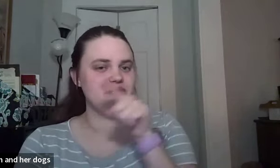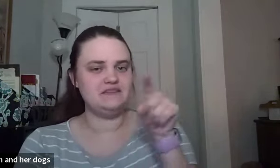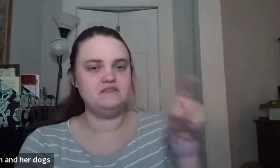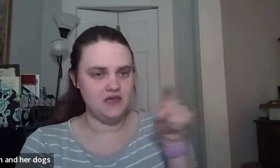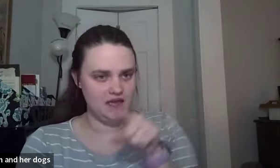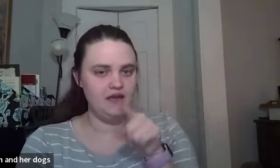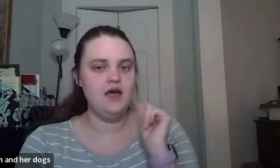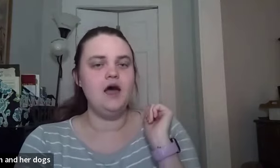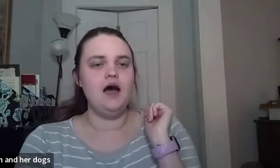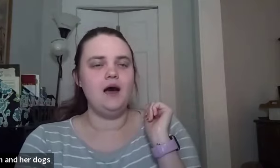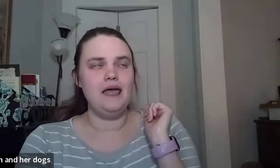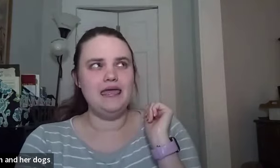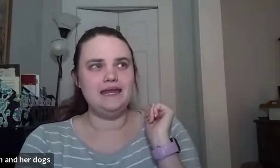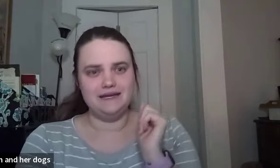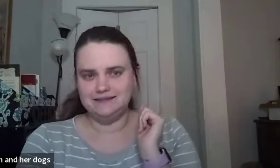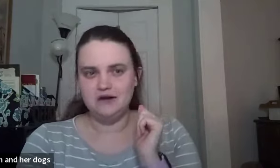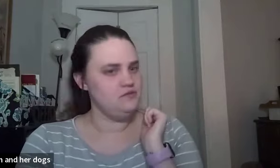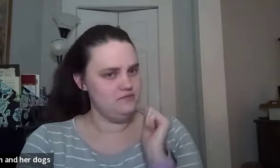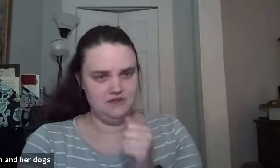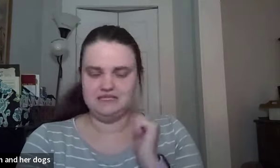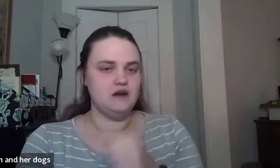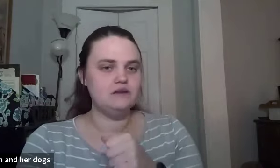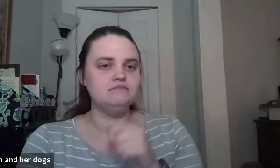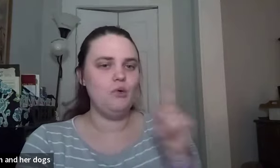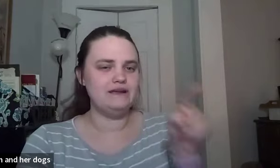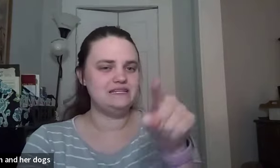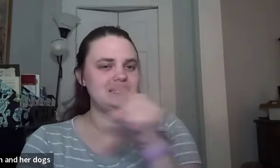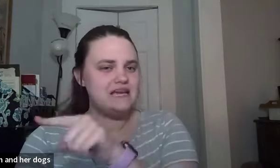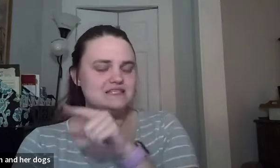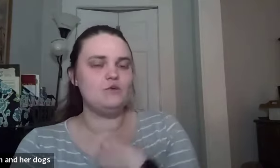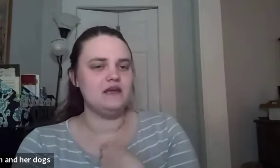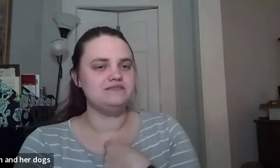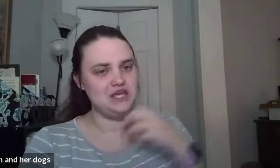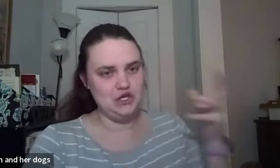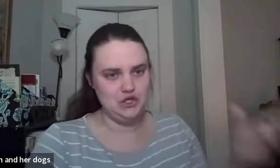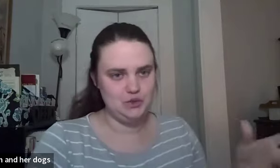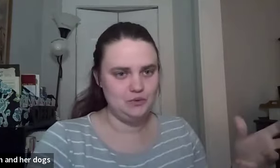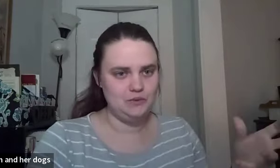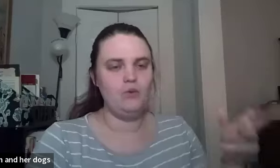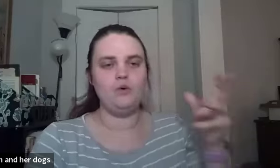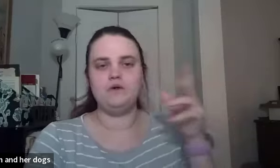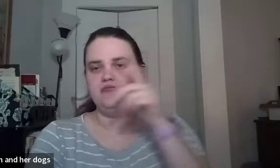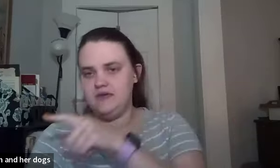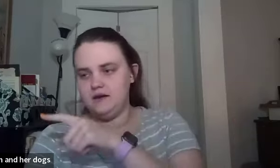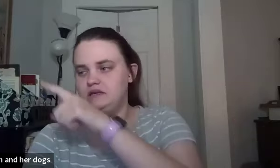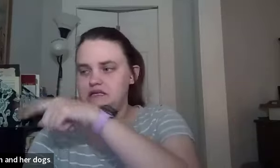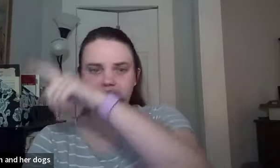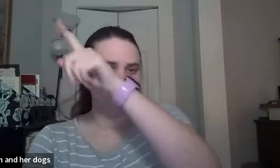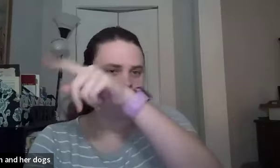big thing. In ASL, it's not. Pointing is a way of saying you or them, he,